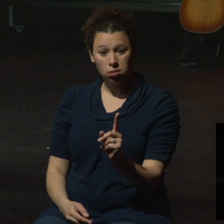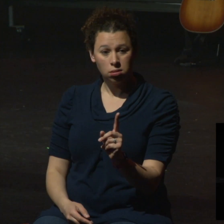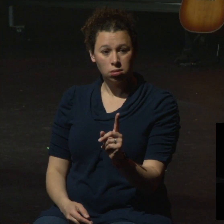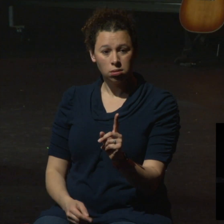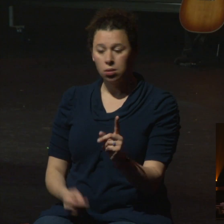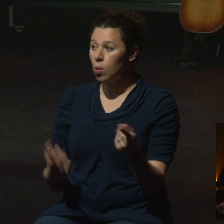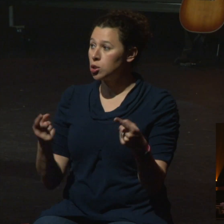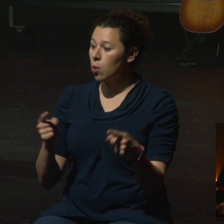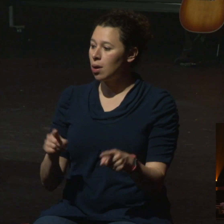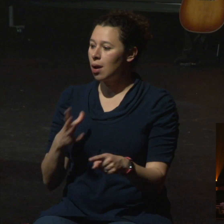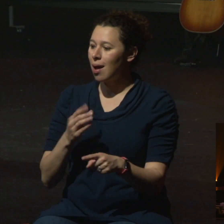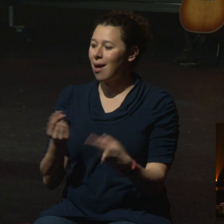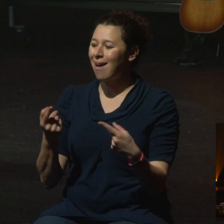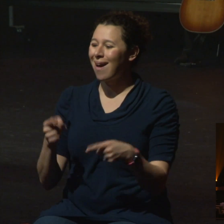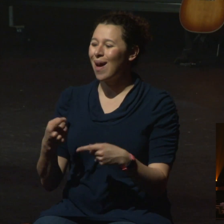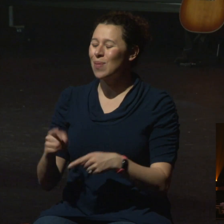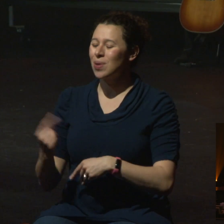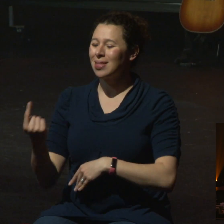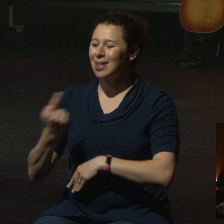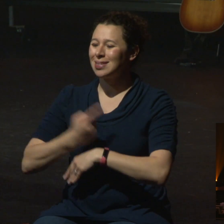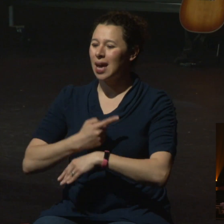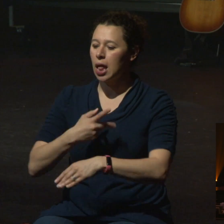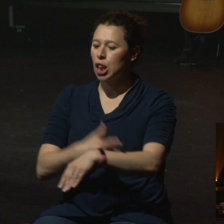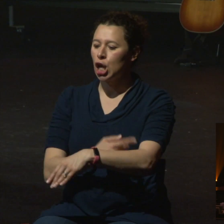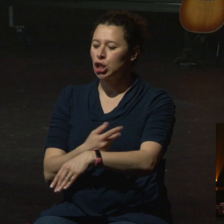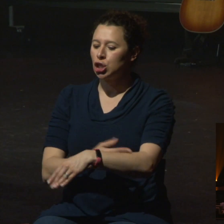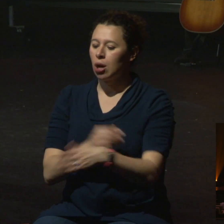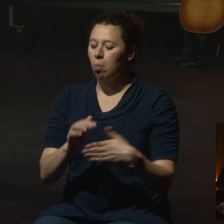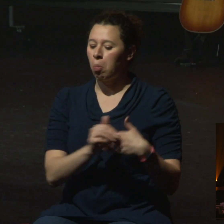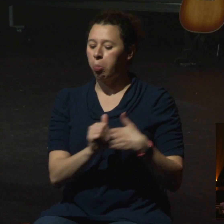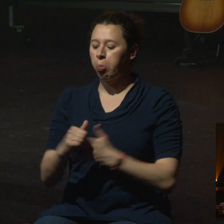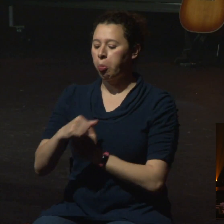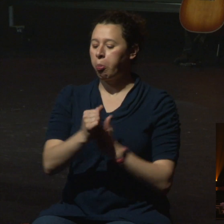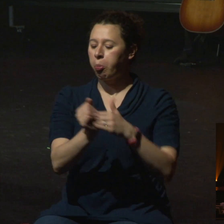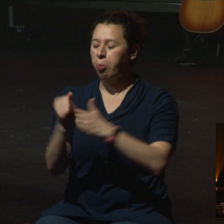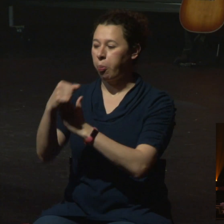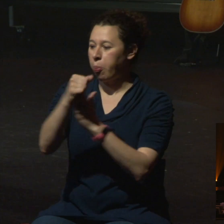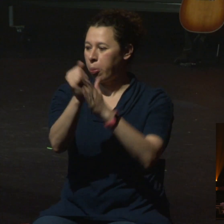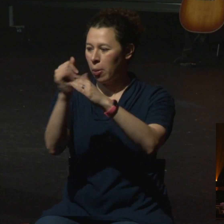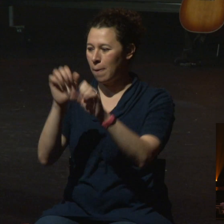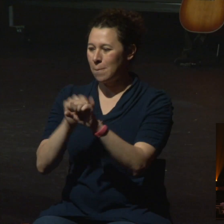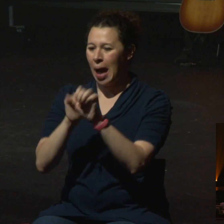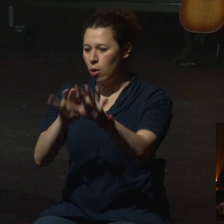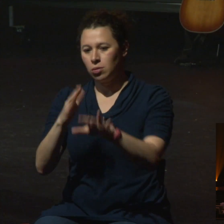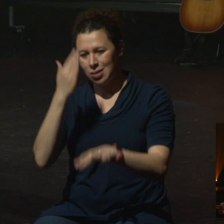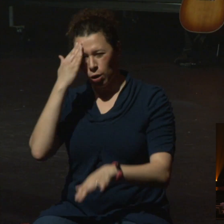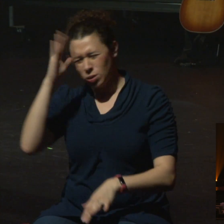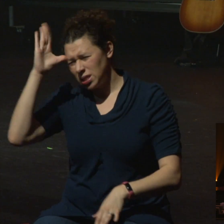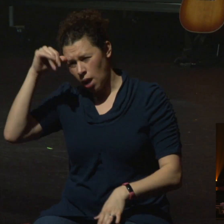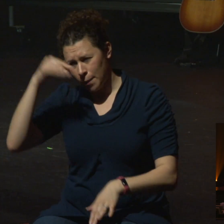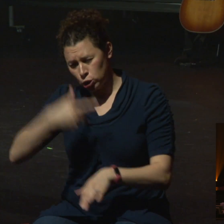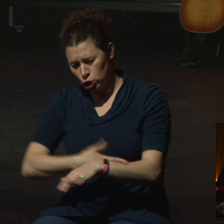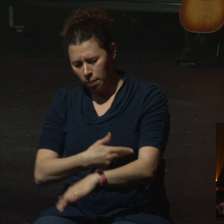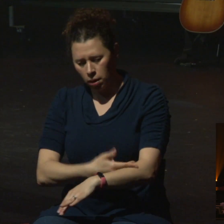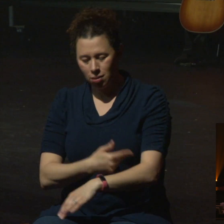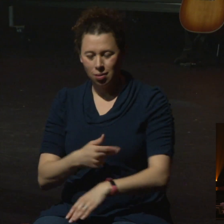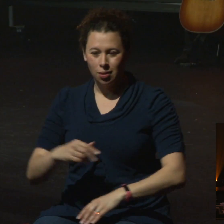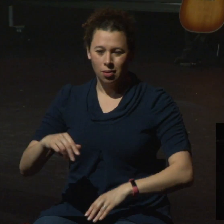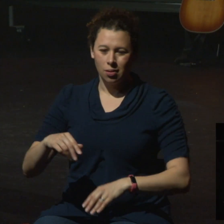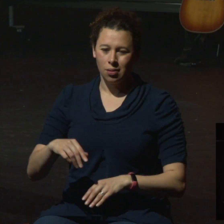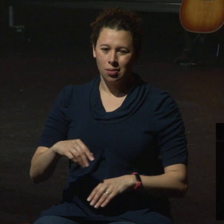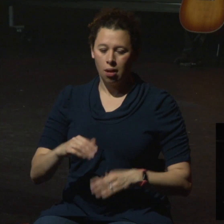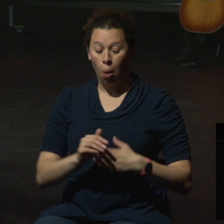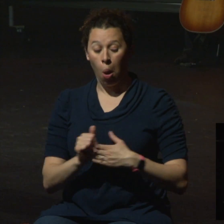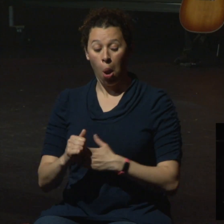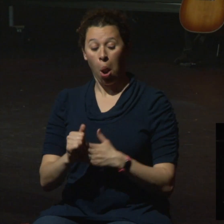Now, all of a sudden, there comes a day when the sheep kind of lead him up this mountain. They're running off. They're stubborn. And Moses is